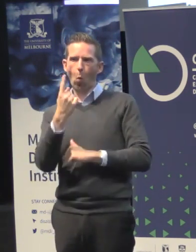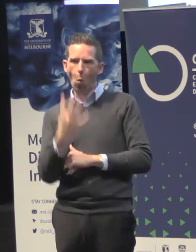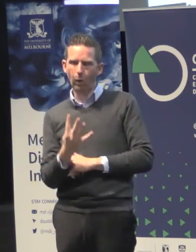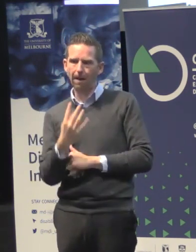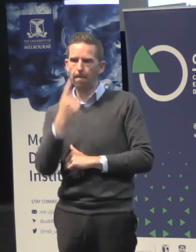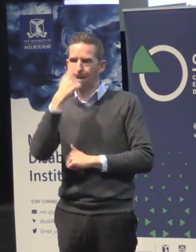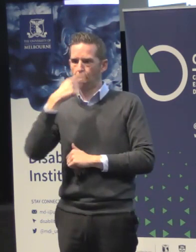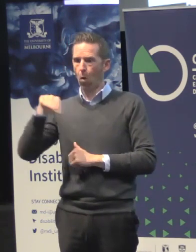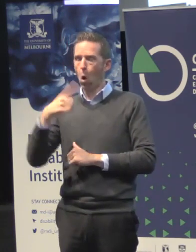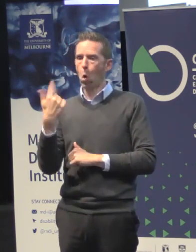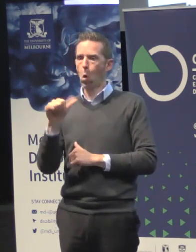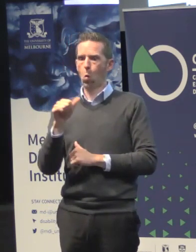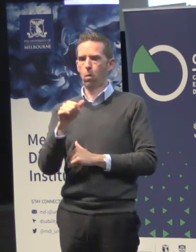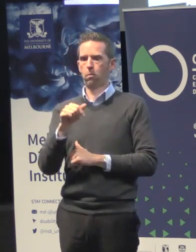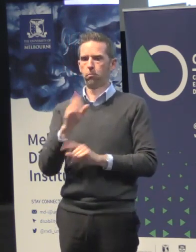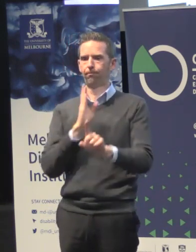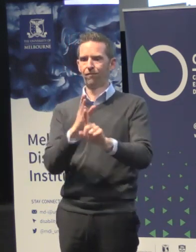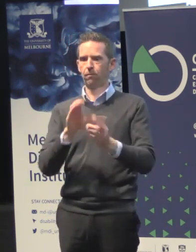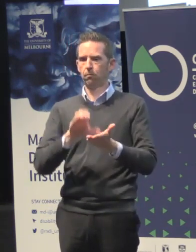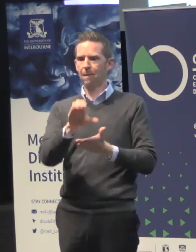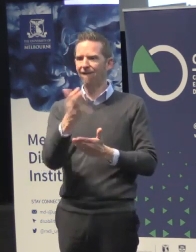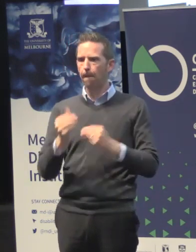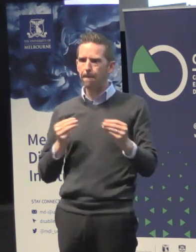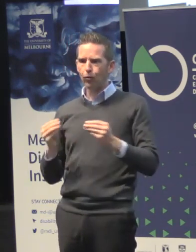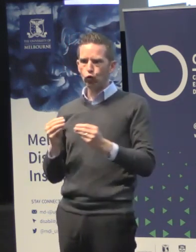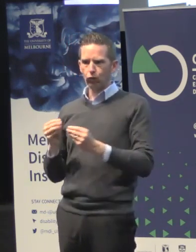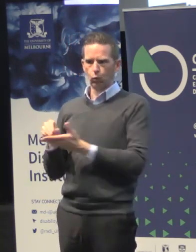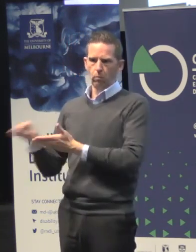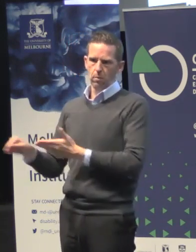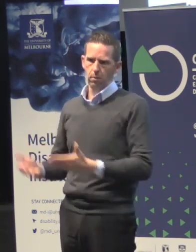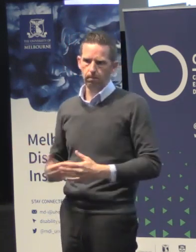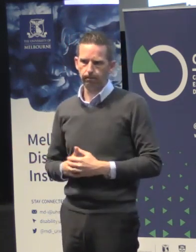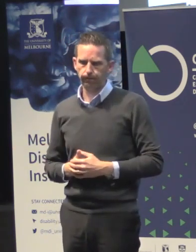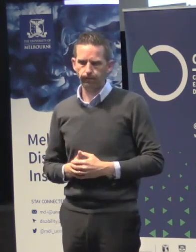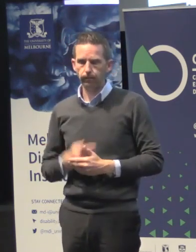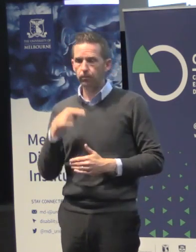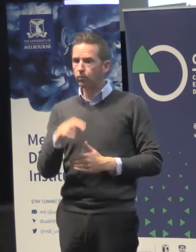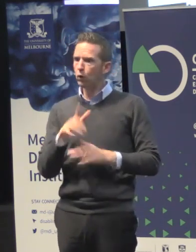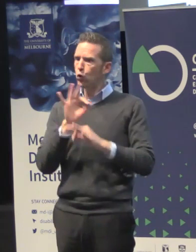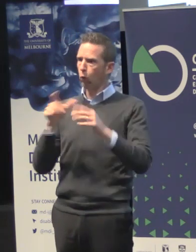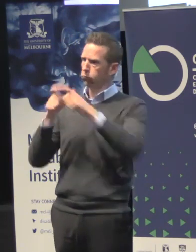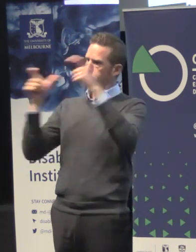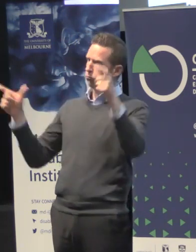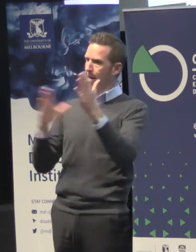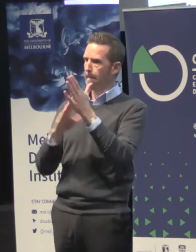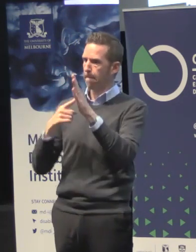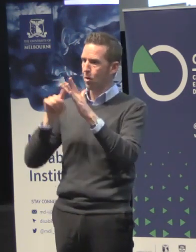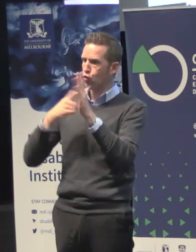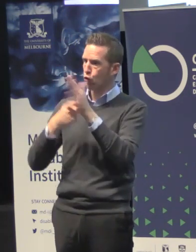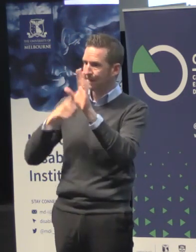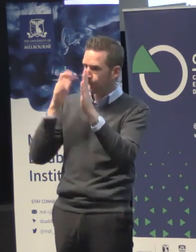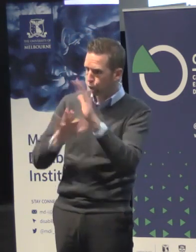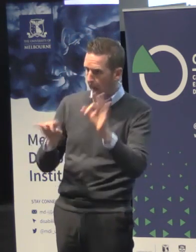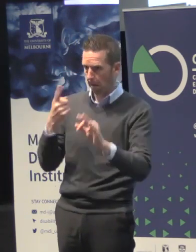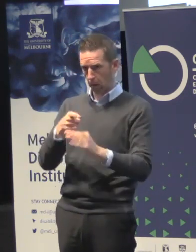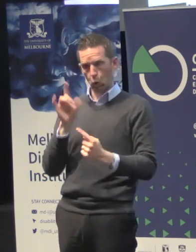who get direct payments, personal budgets. So it's not a majority experience, but it's a very significant